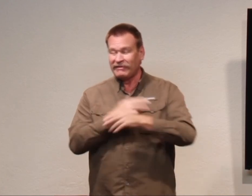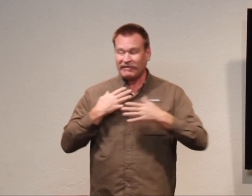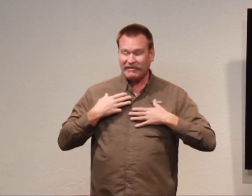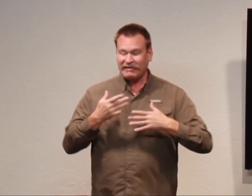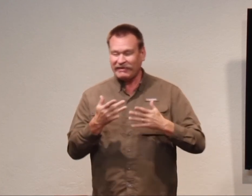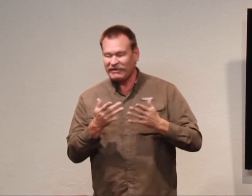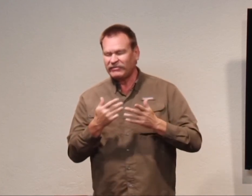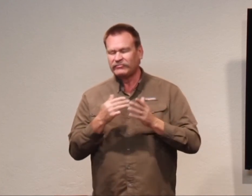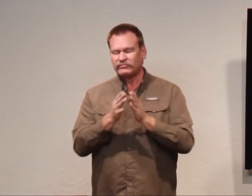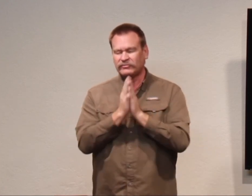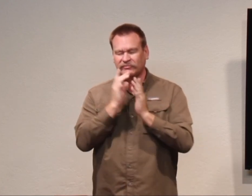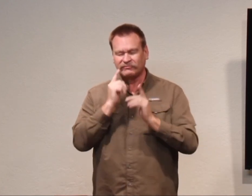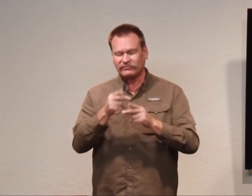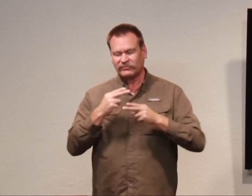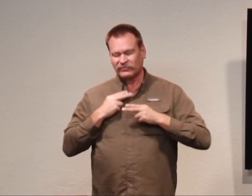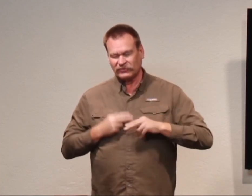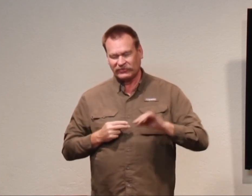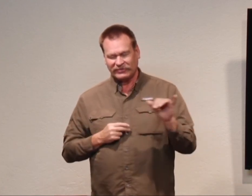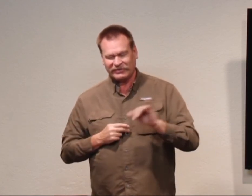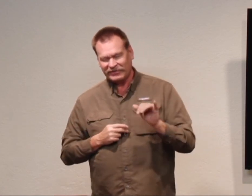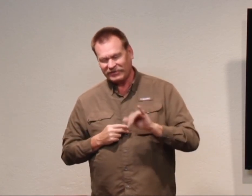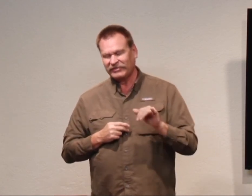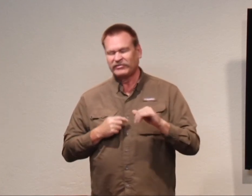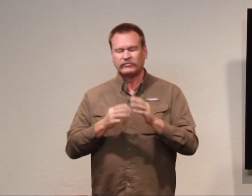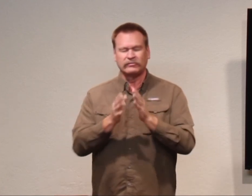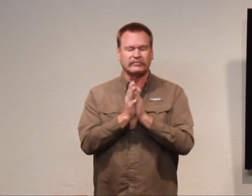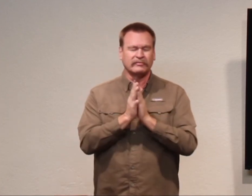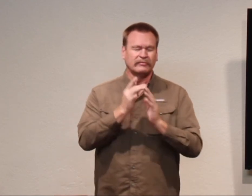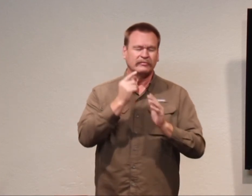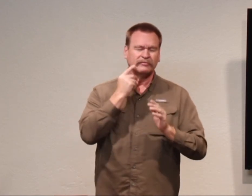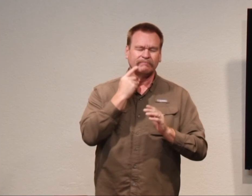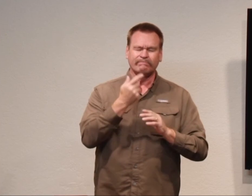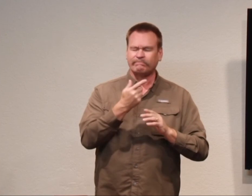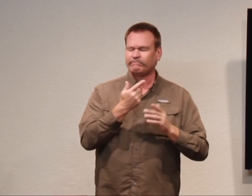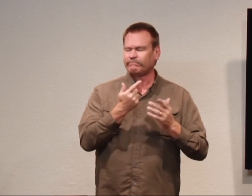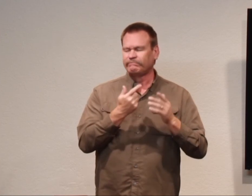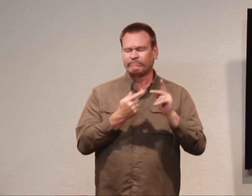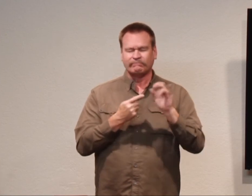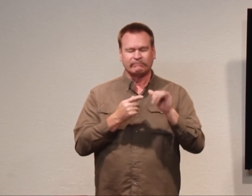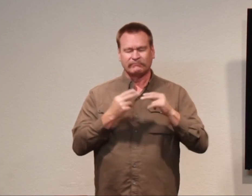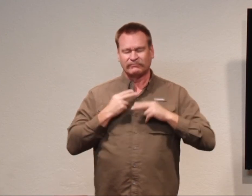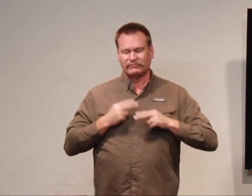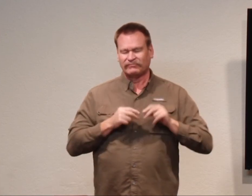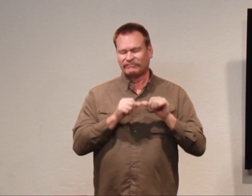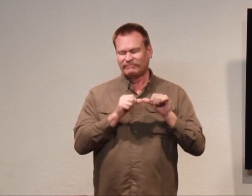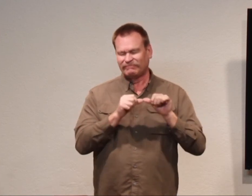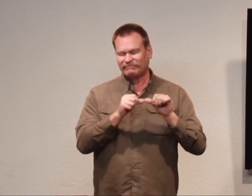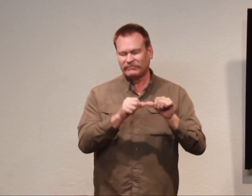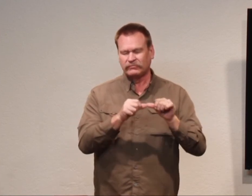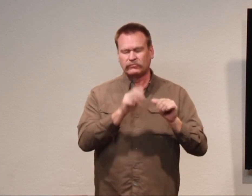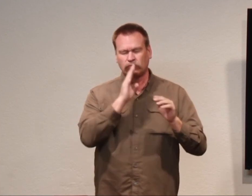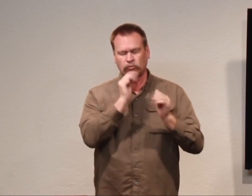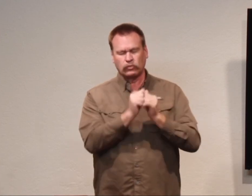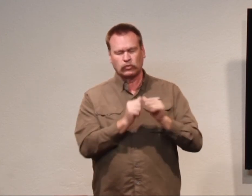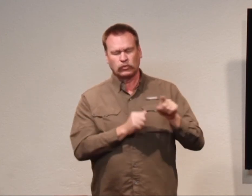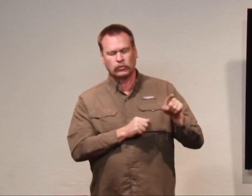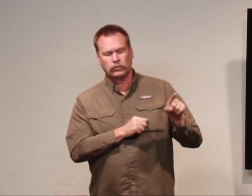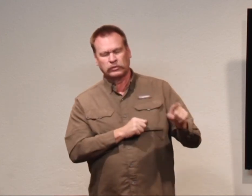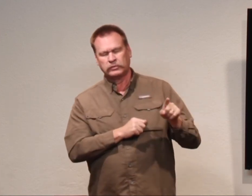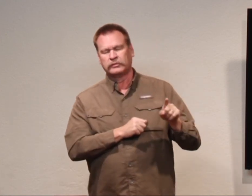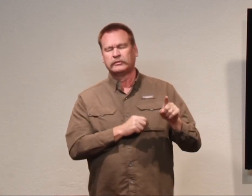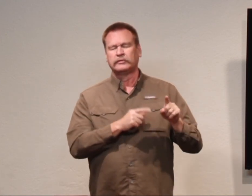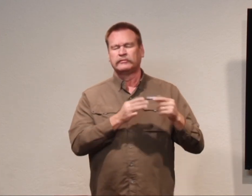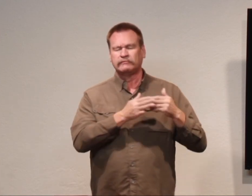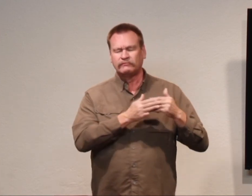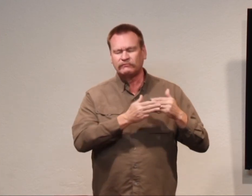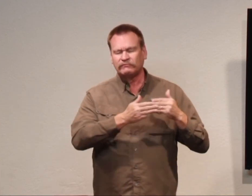and you know, see the different health issues our interpreters are facing. God, be with all of our interpreters with the different struggles, but be with Carrie Bam, God,